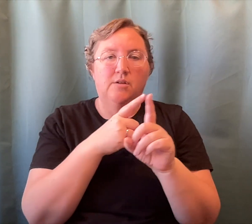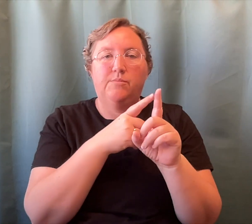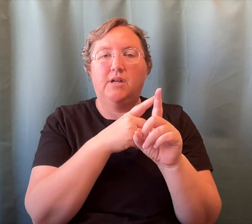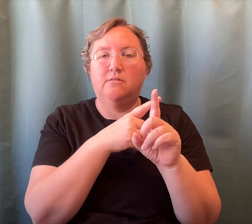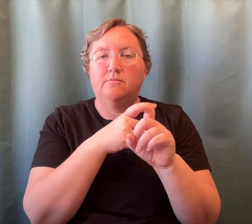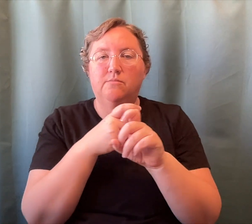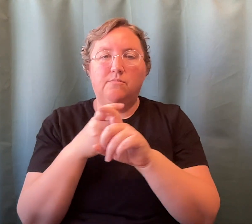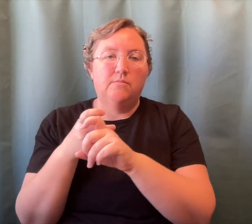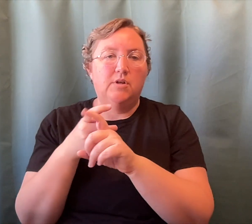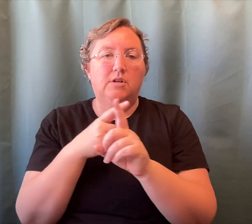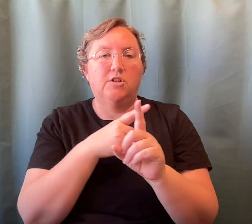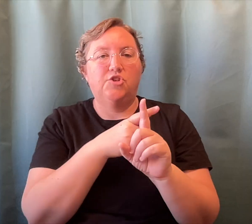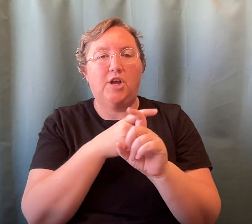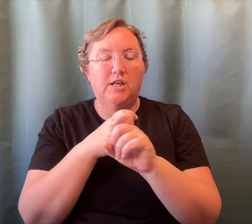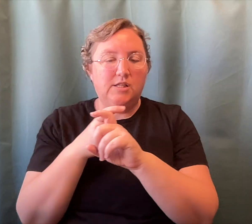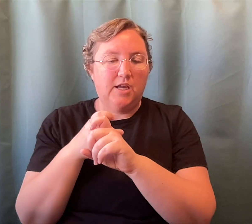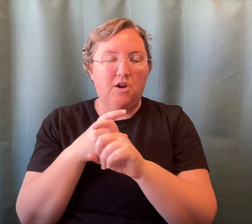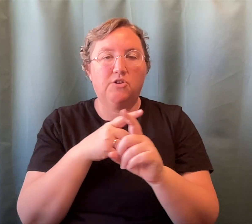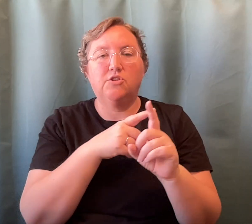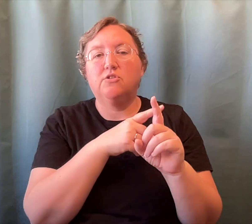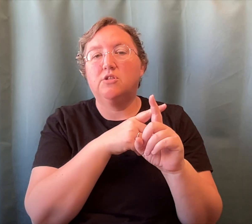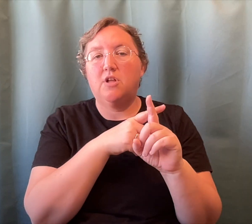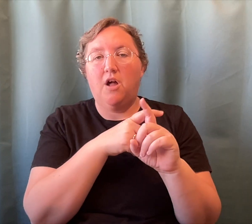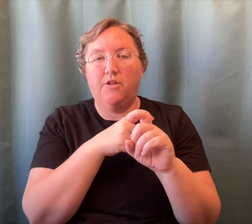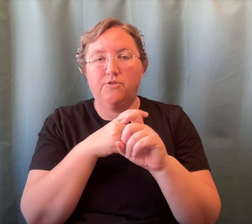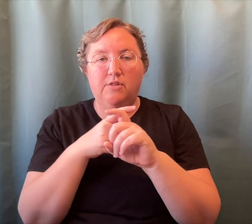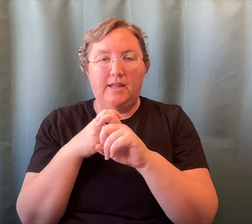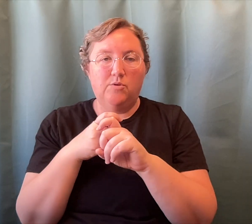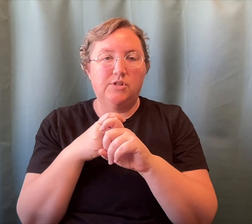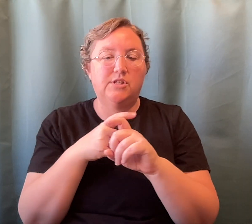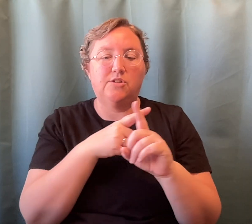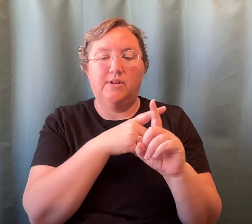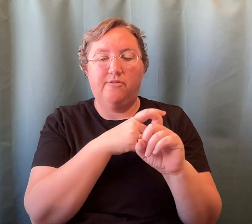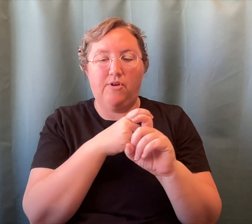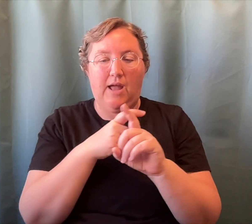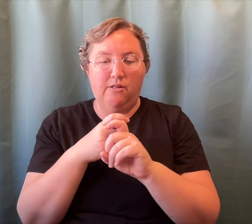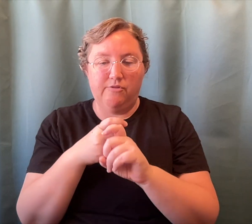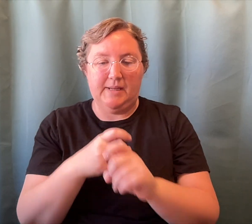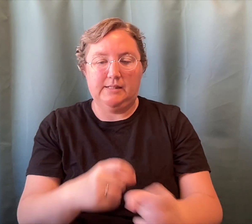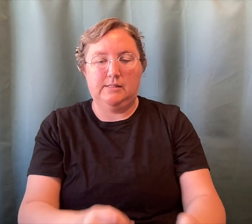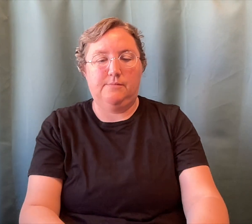but Chinese characters, other languages that don't have alphabets.